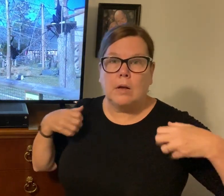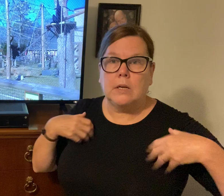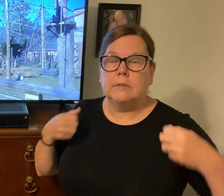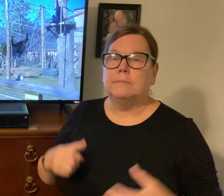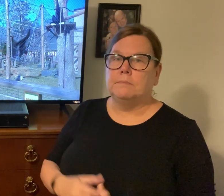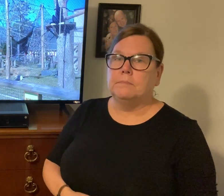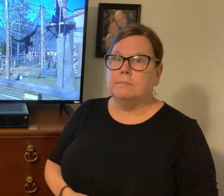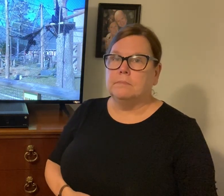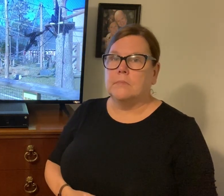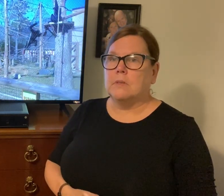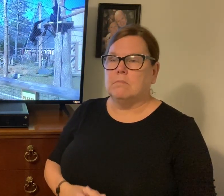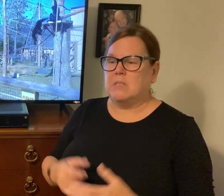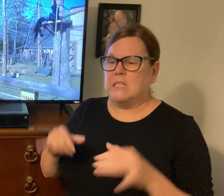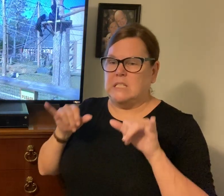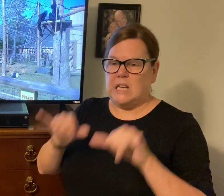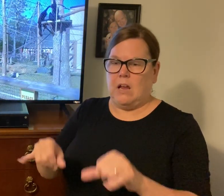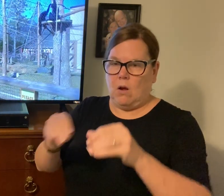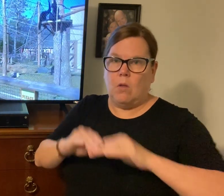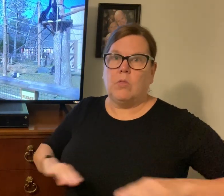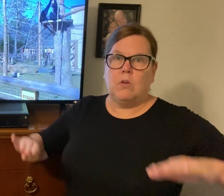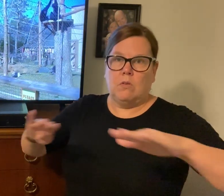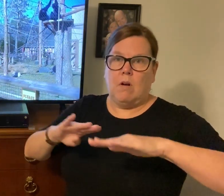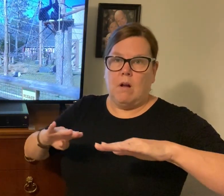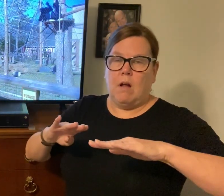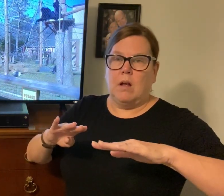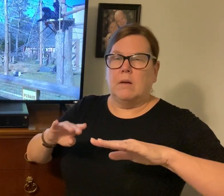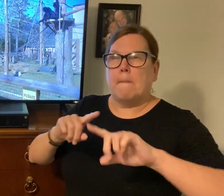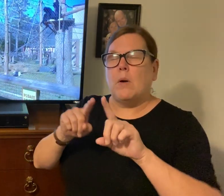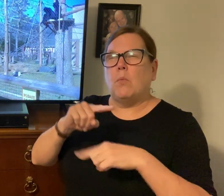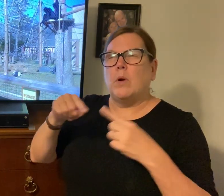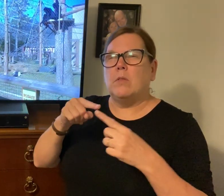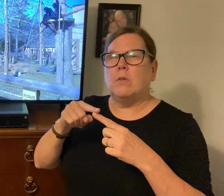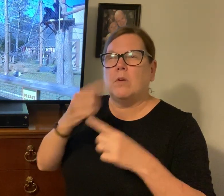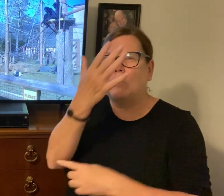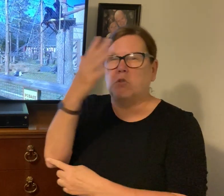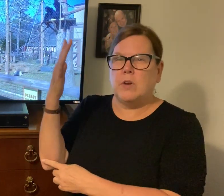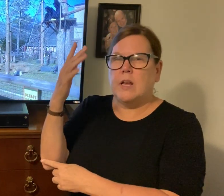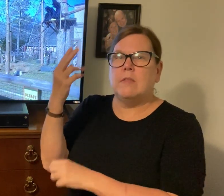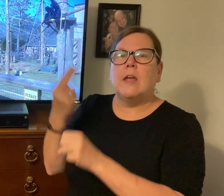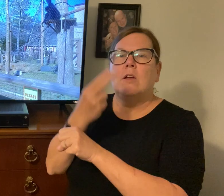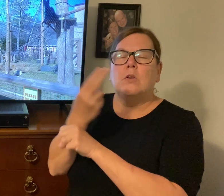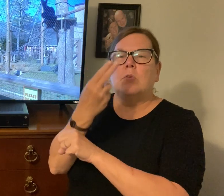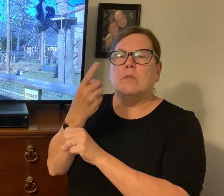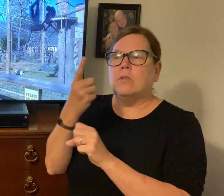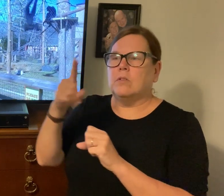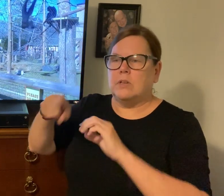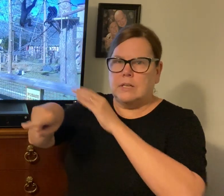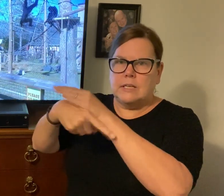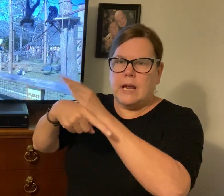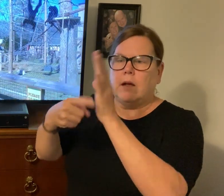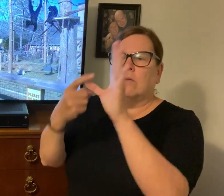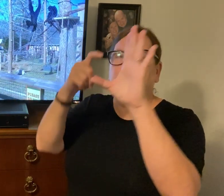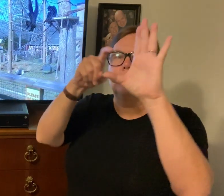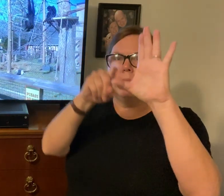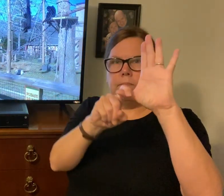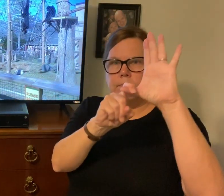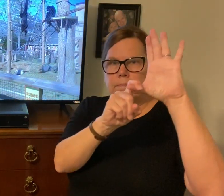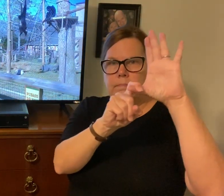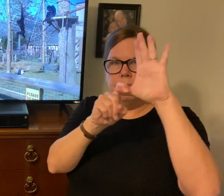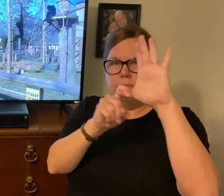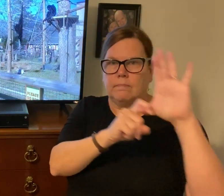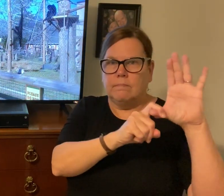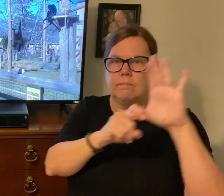semi-terrestrial, so they spend a lot of time on the ground. And when they're up in the trees, they use their tail for balance by just holding it up in the air. These guys don't have that tail, so